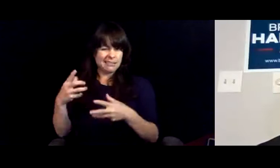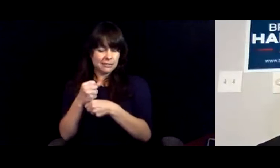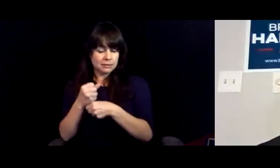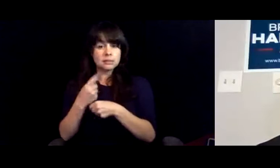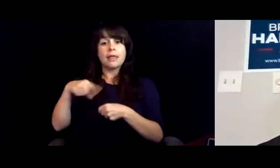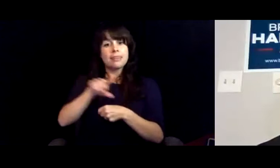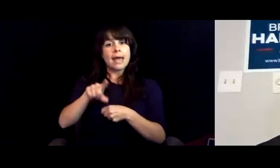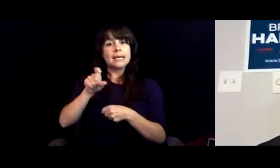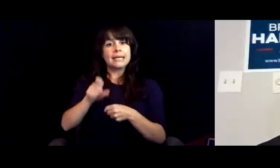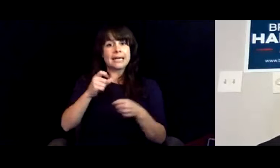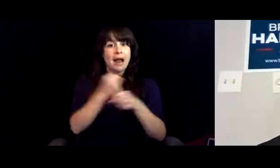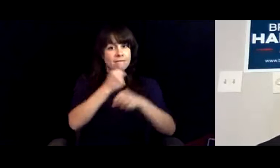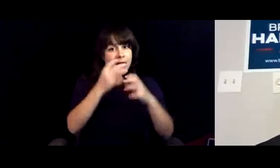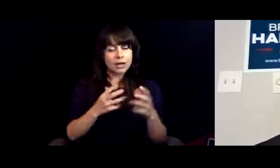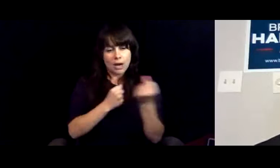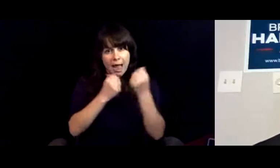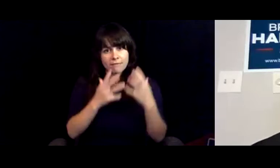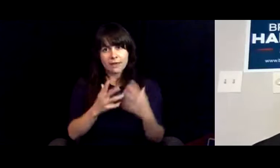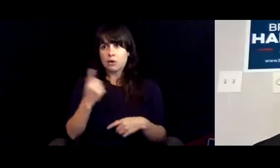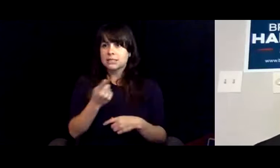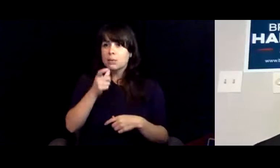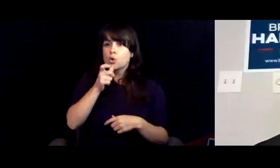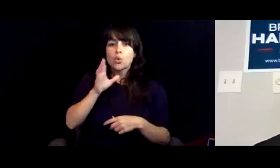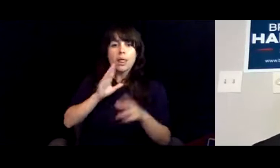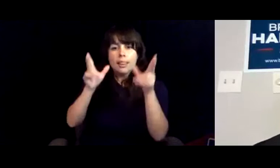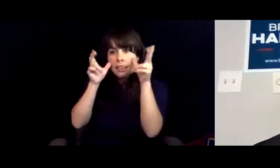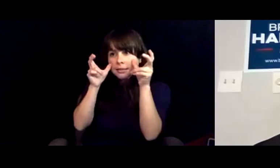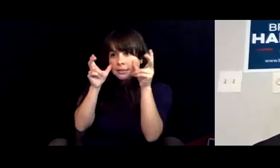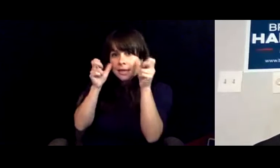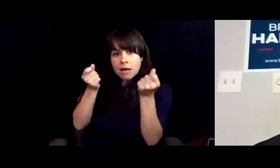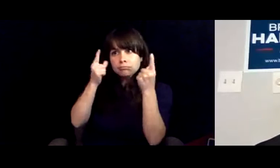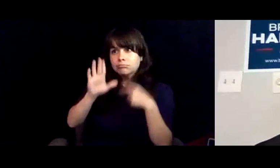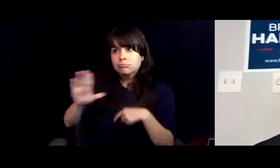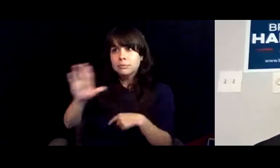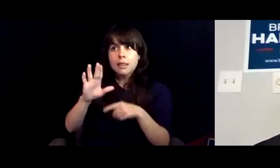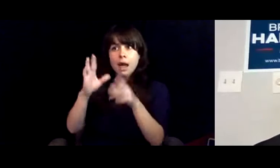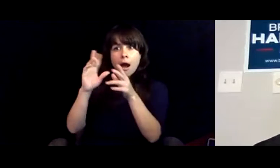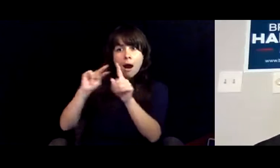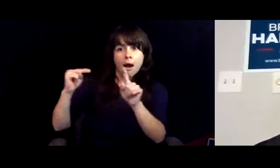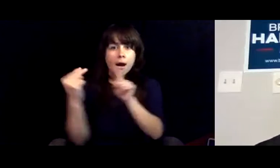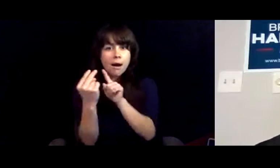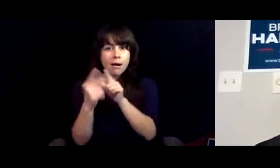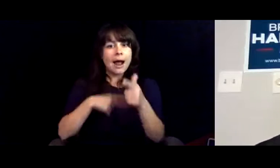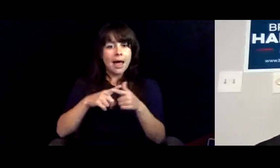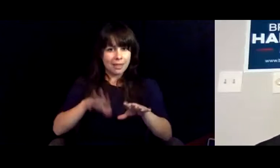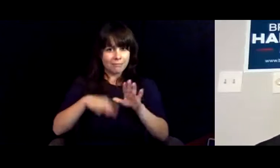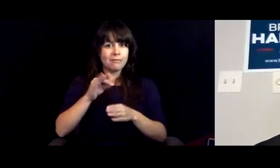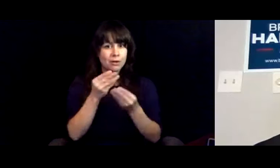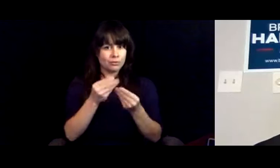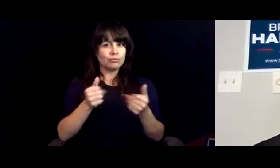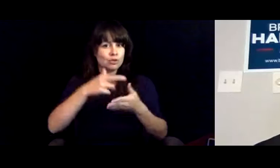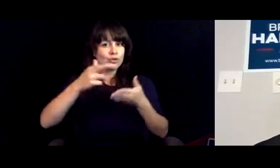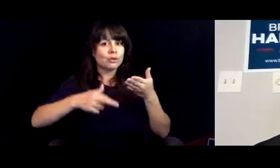them, not think that I know more than they do, and then produce results. So I look forward to getting into some personal